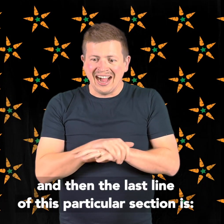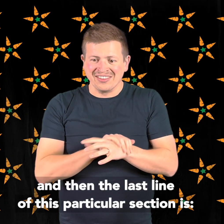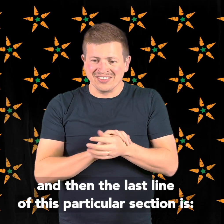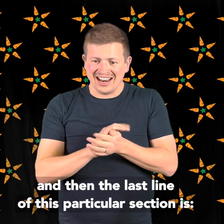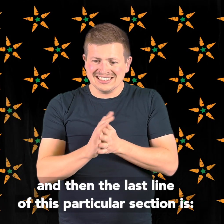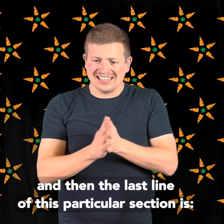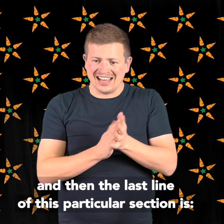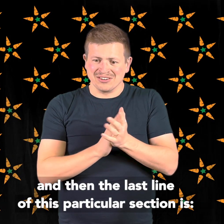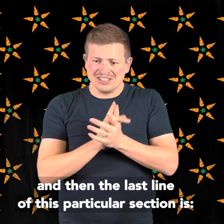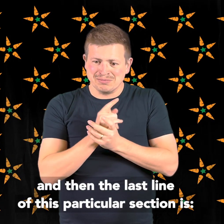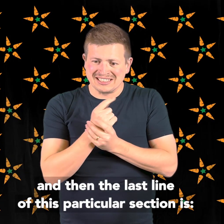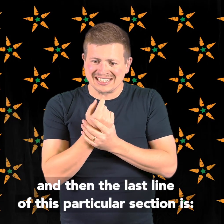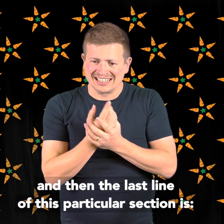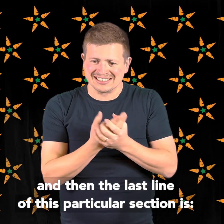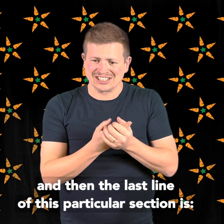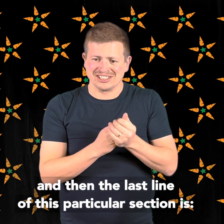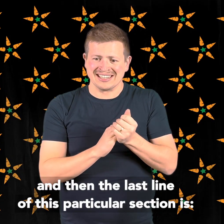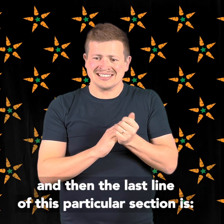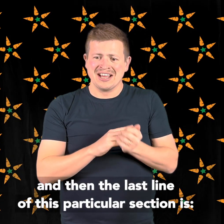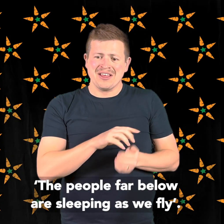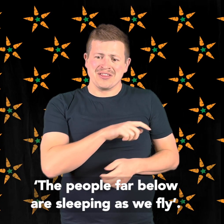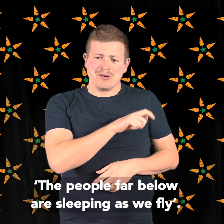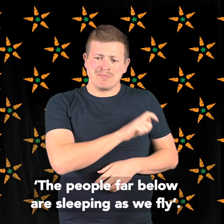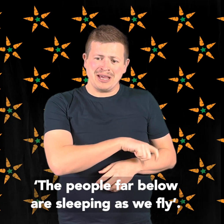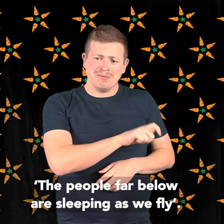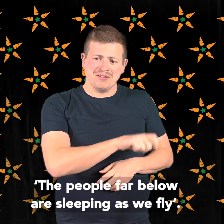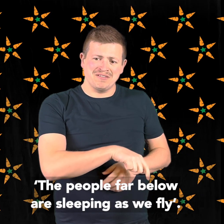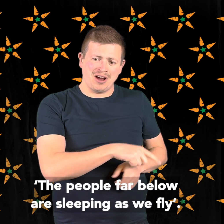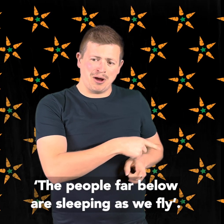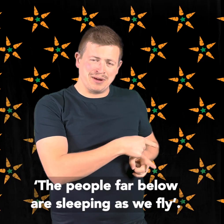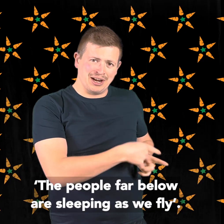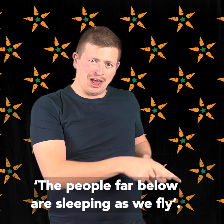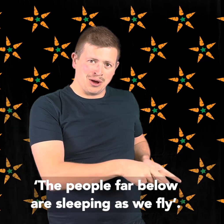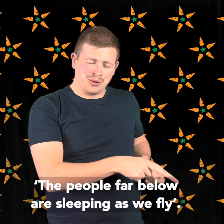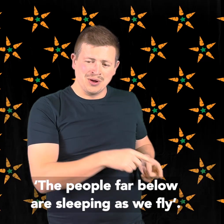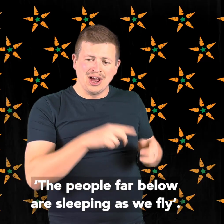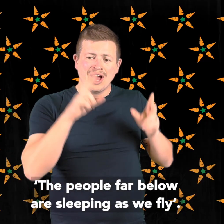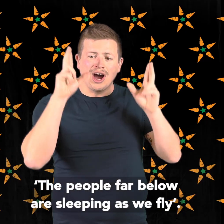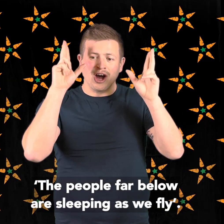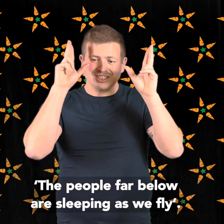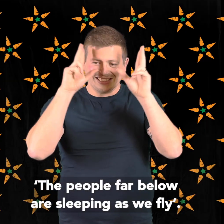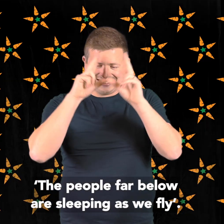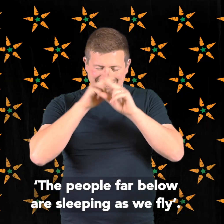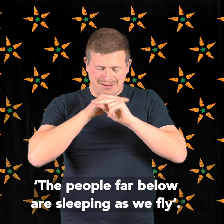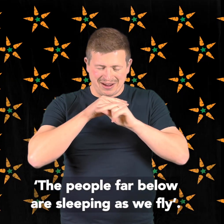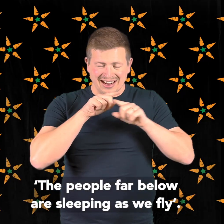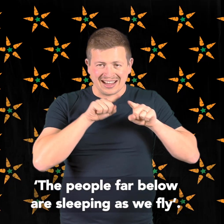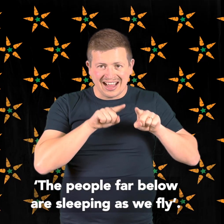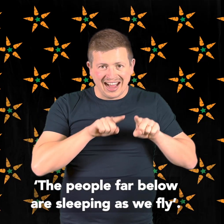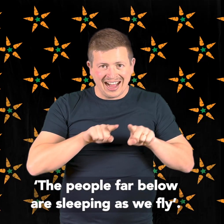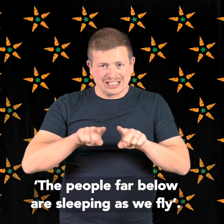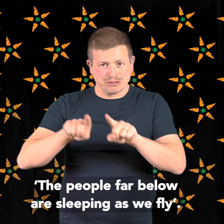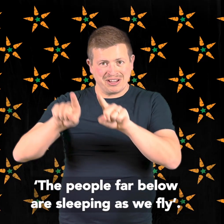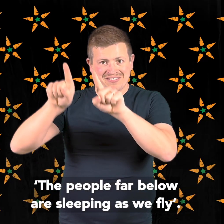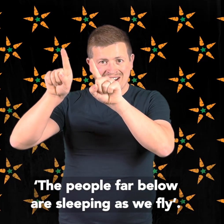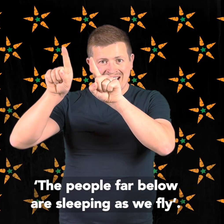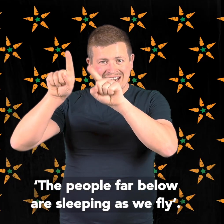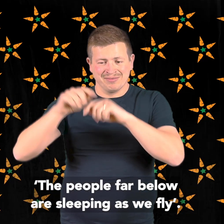then the last line of this particular section is "the people far below are sleeping as we fly." So